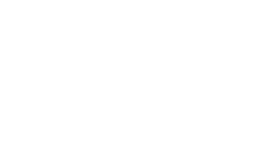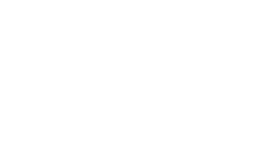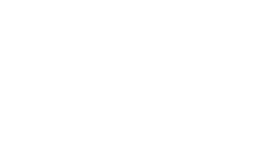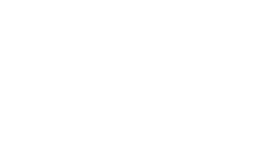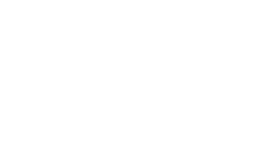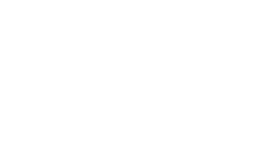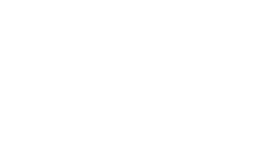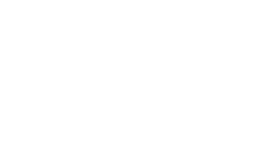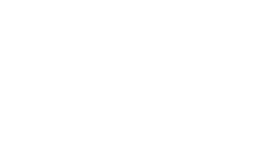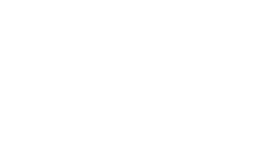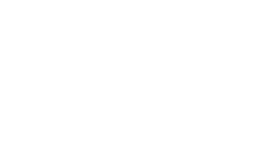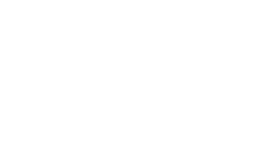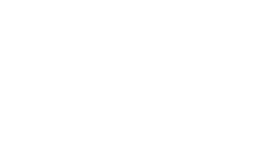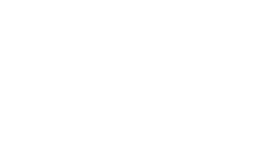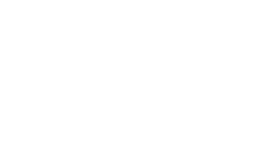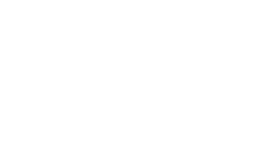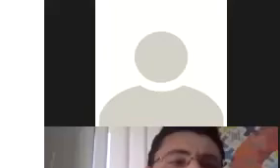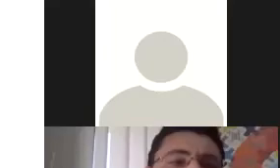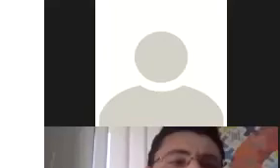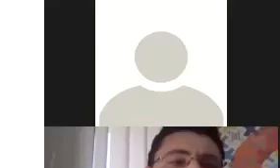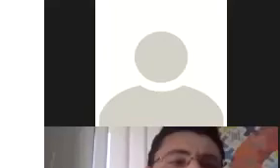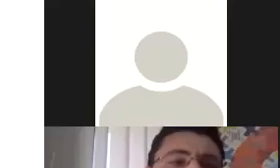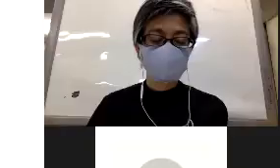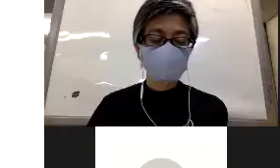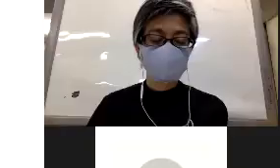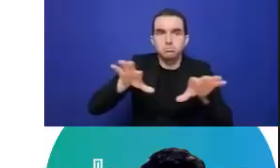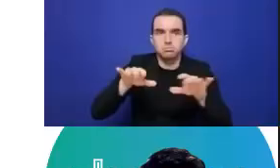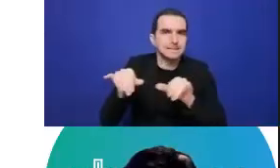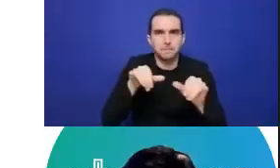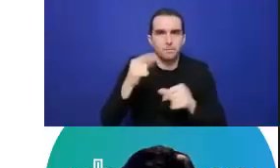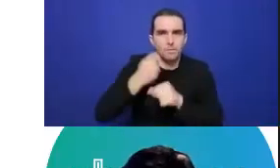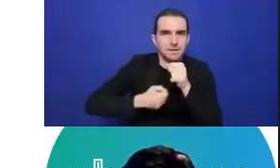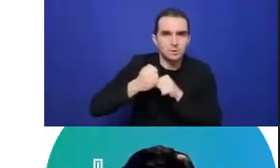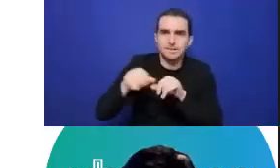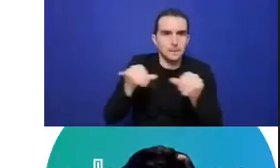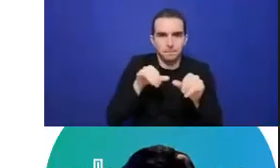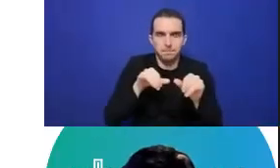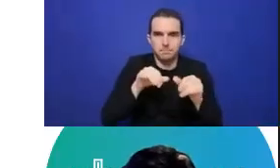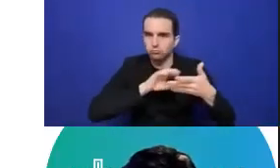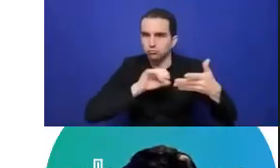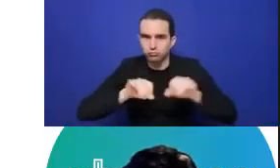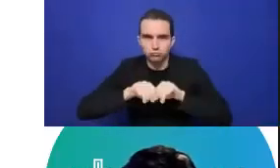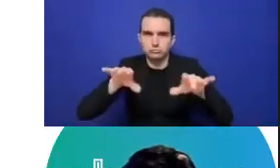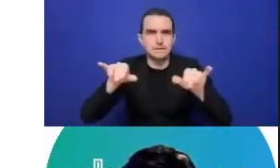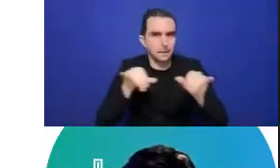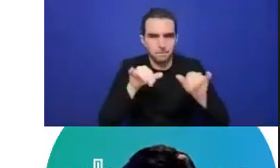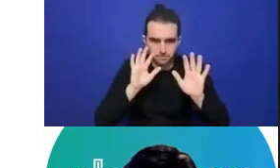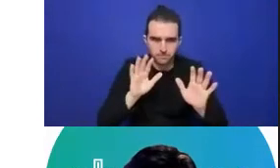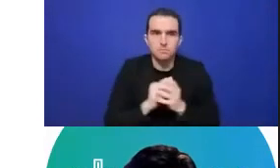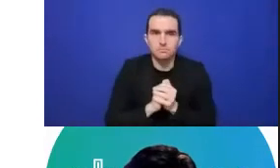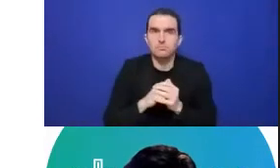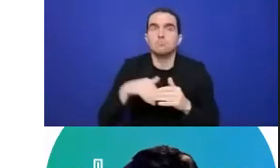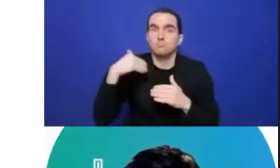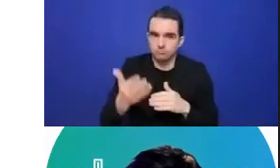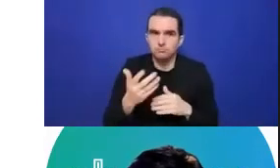addition is a country consultation led by CSEM. This was a great addition to have more qualitative